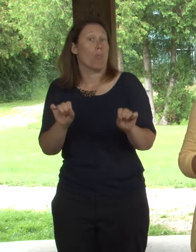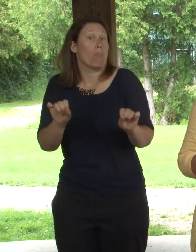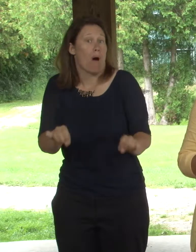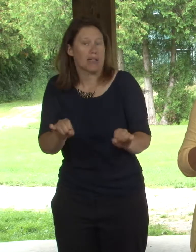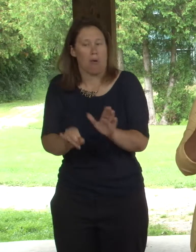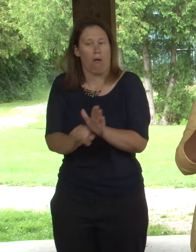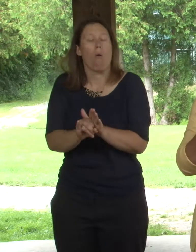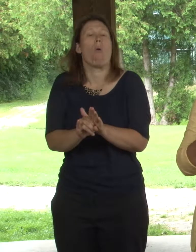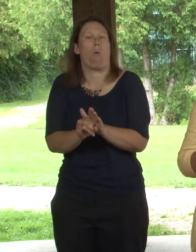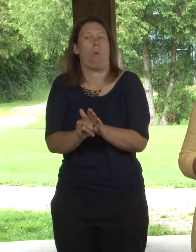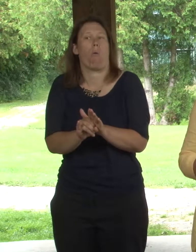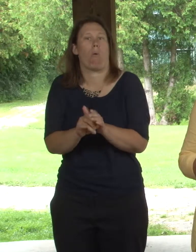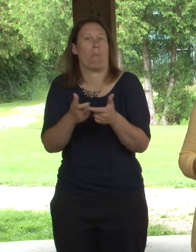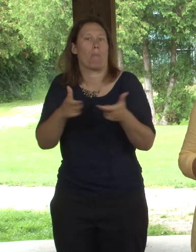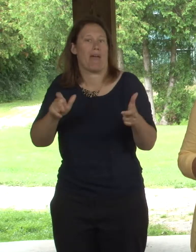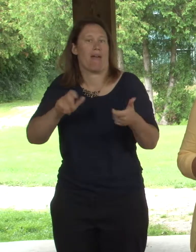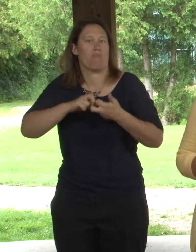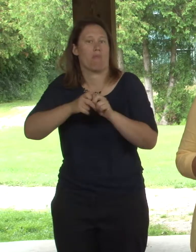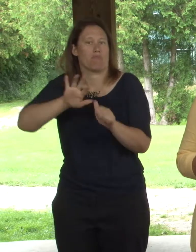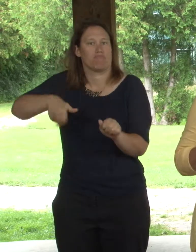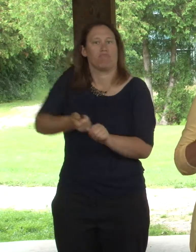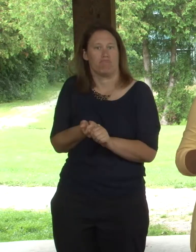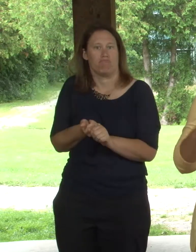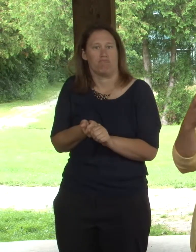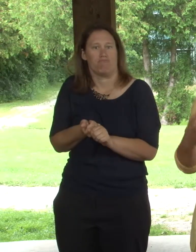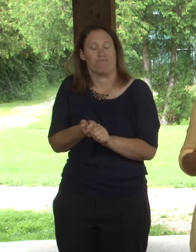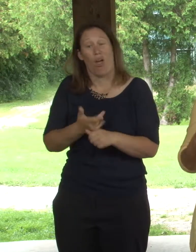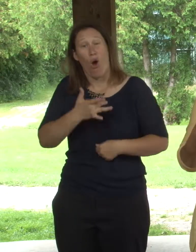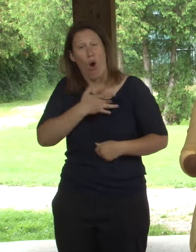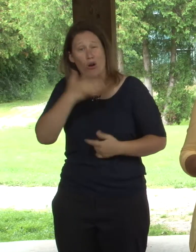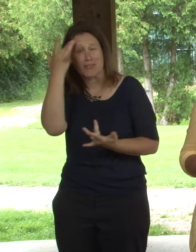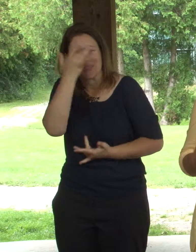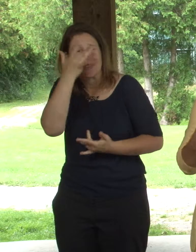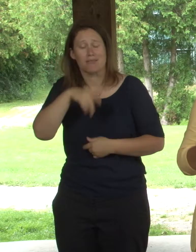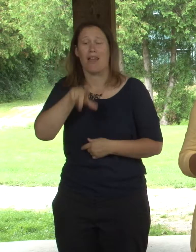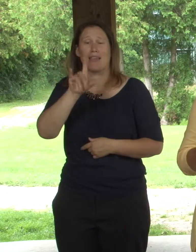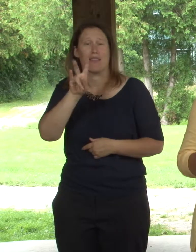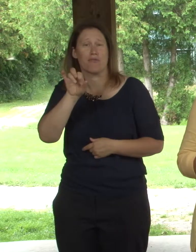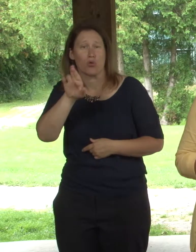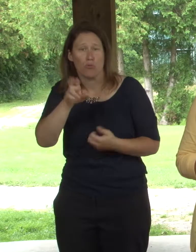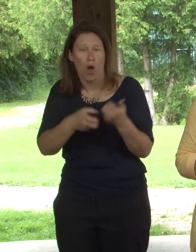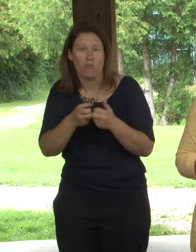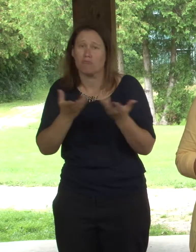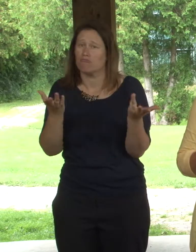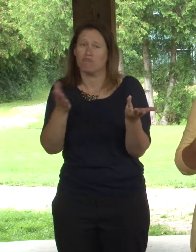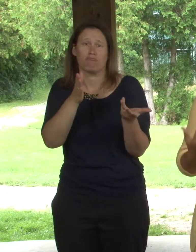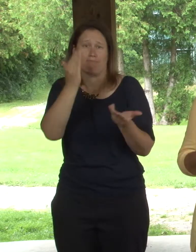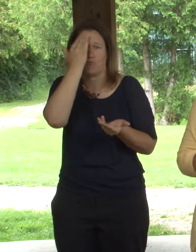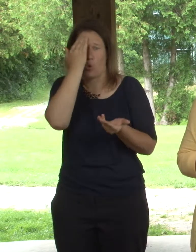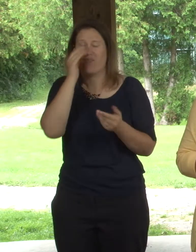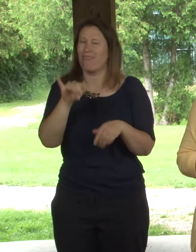disease, kidney disease, liver problems. So again, it's not normal, and if we start to see signs of that,